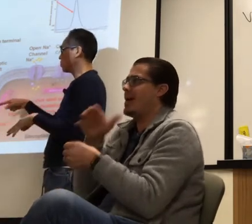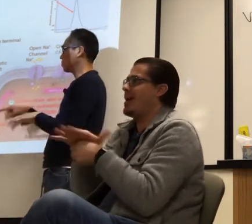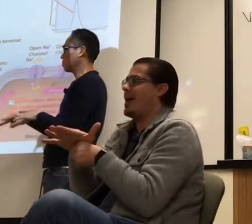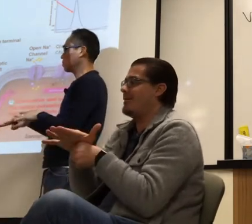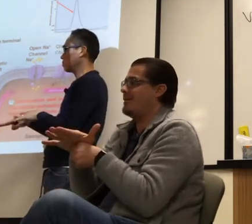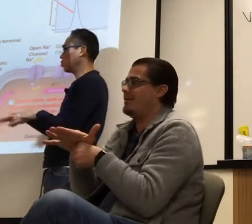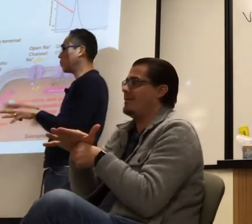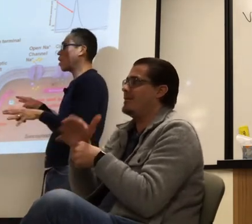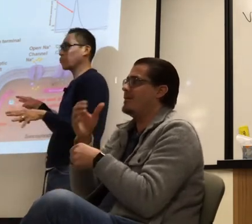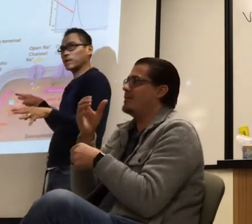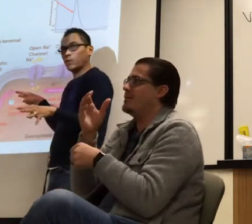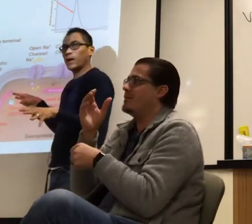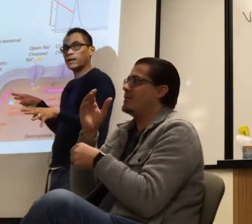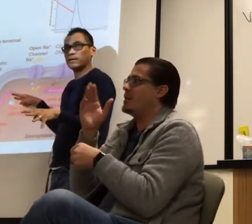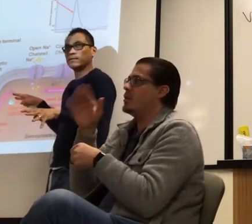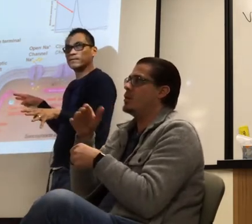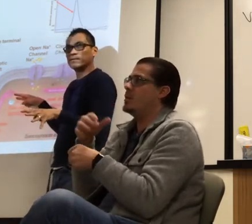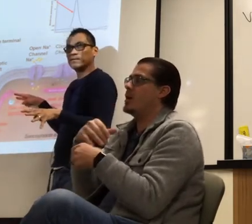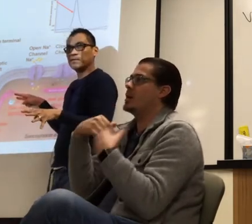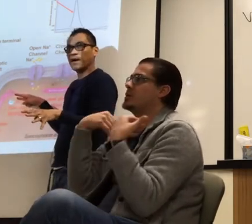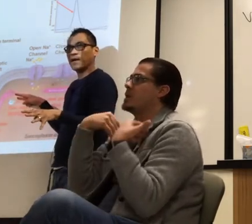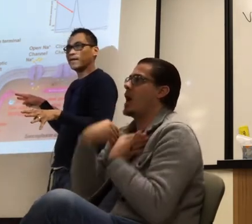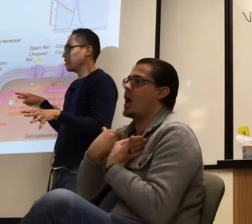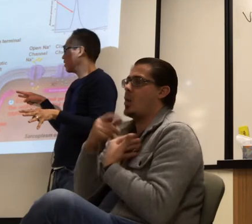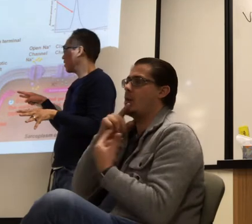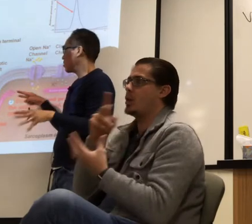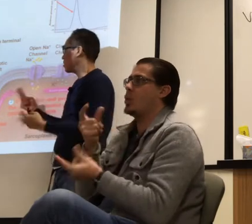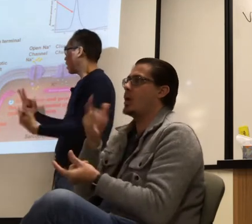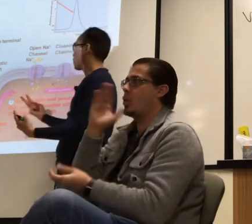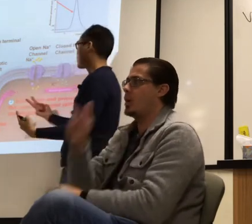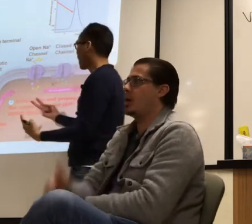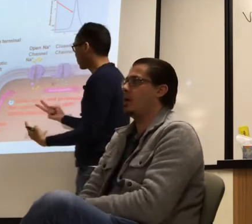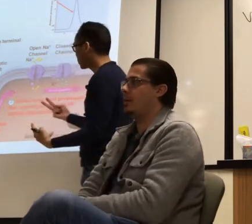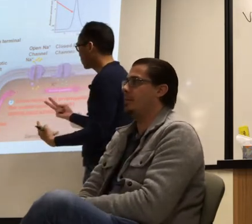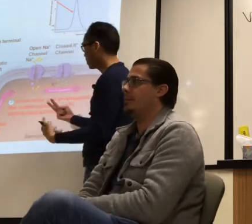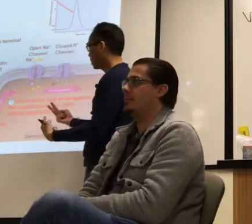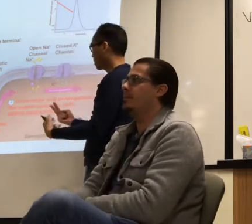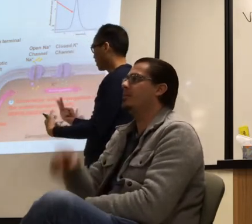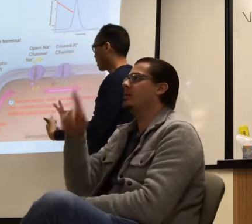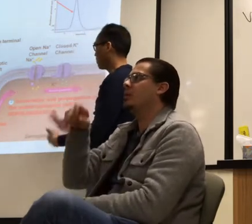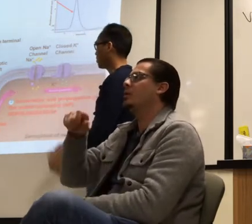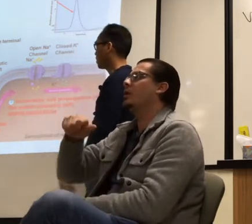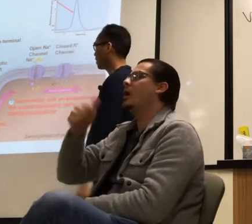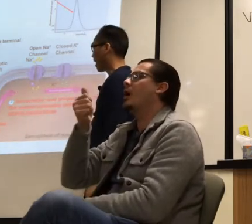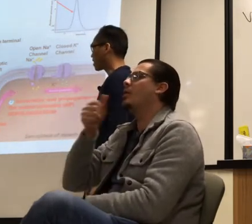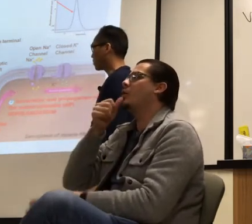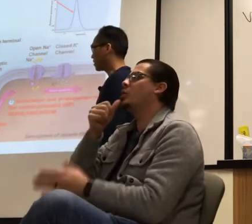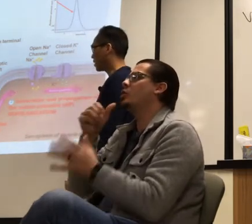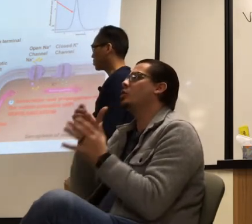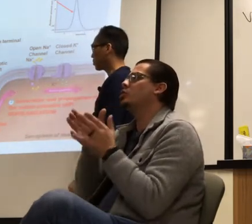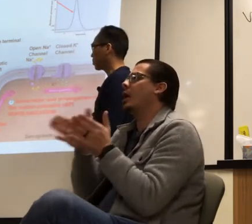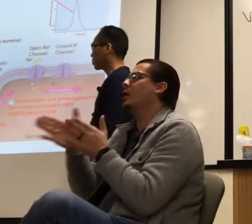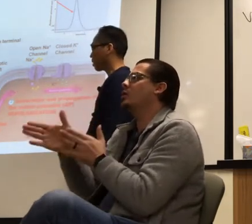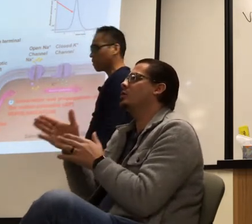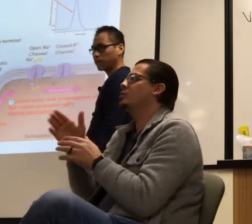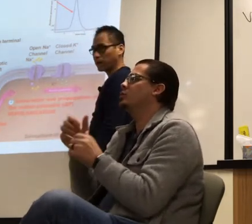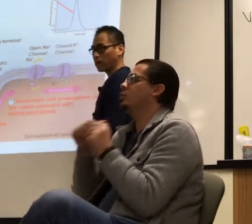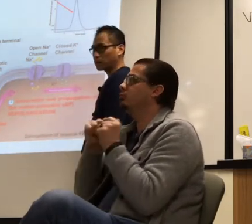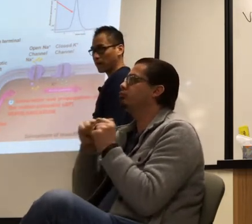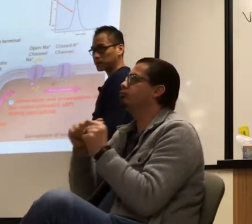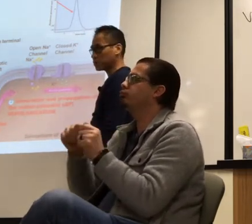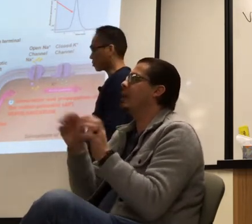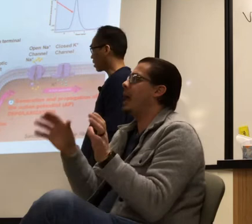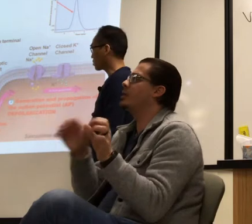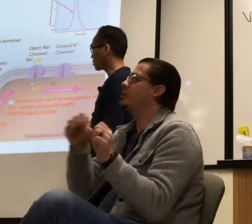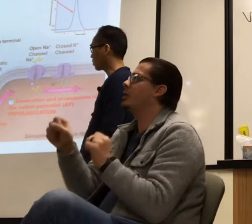spread. Poop out really quick. Okay, you need other channels to keep the action potential traveling